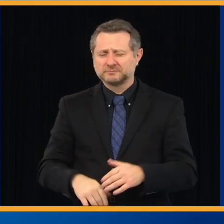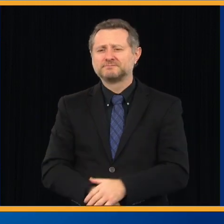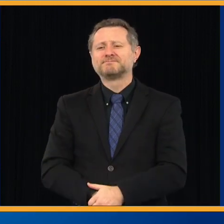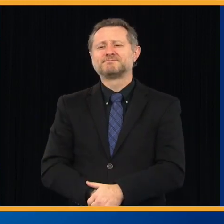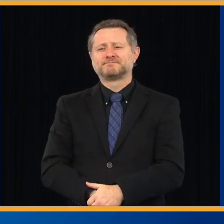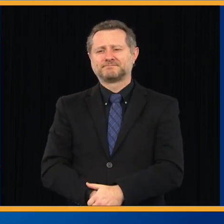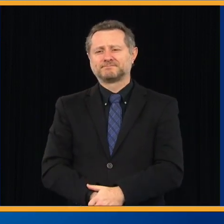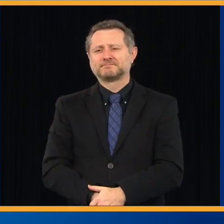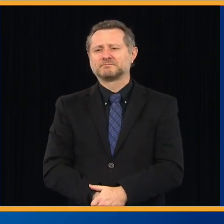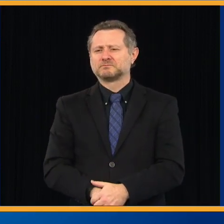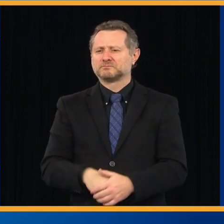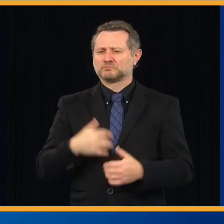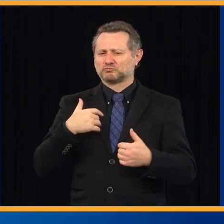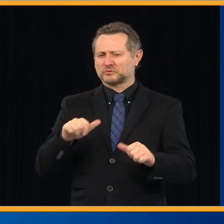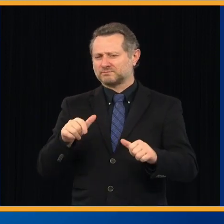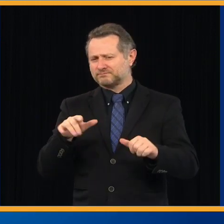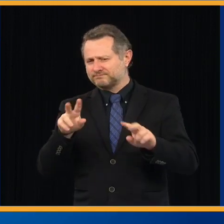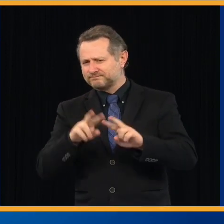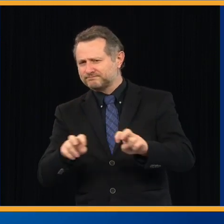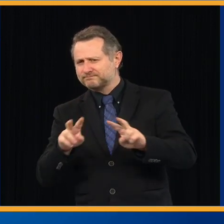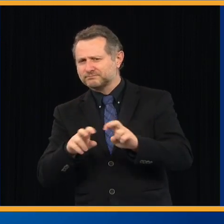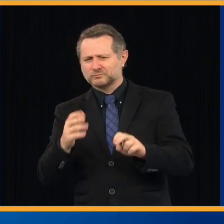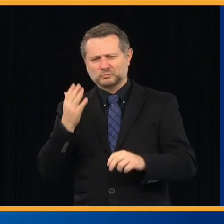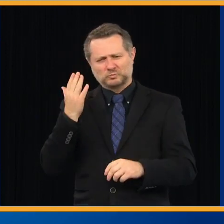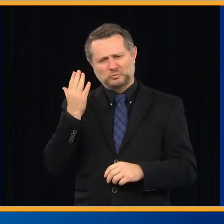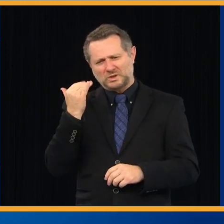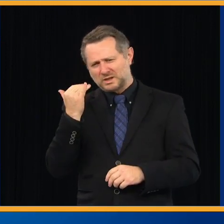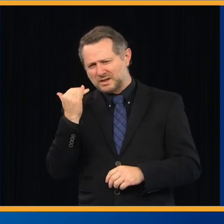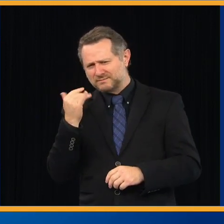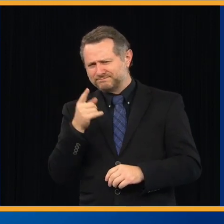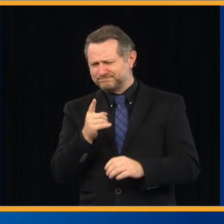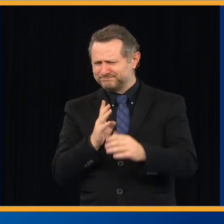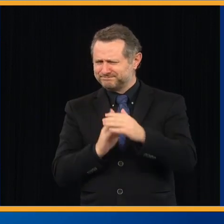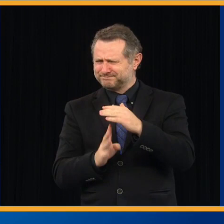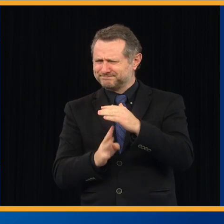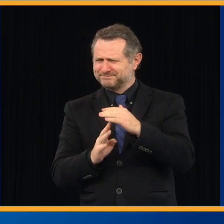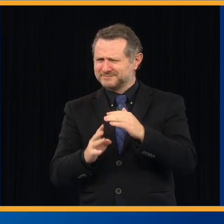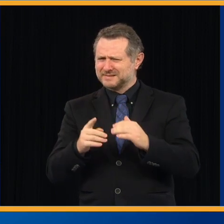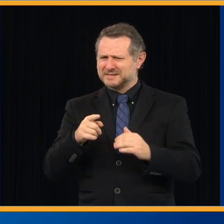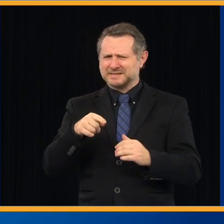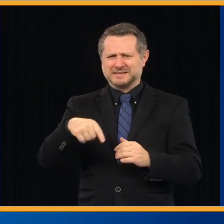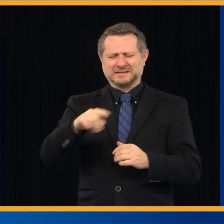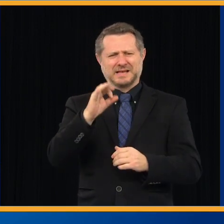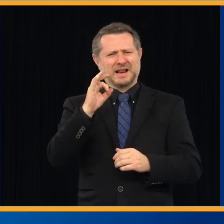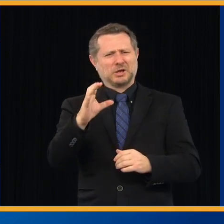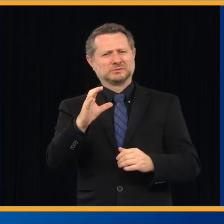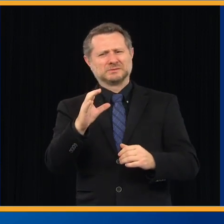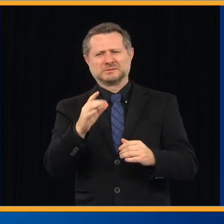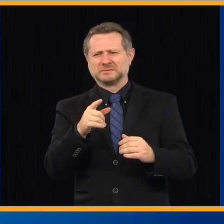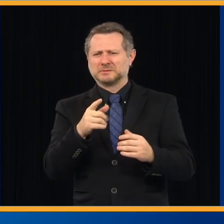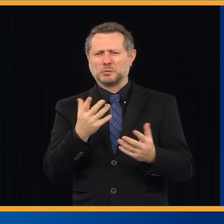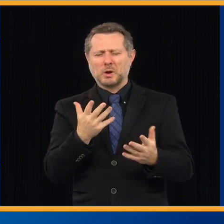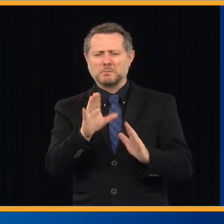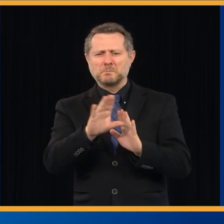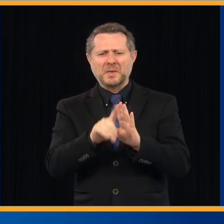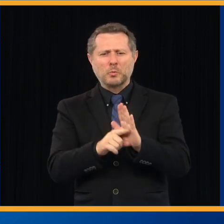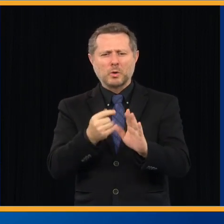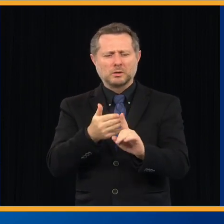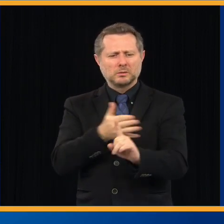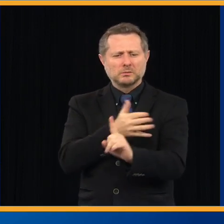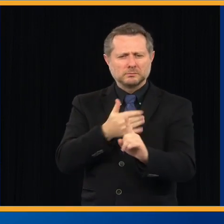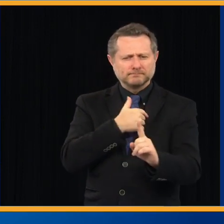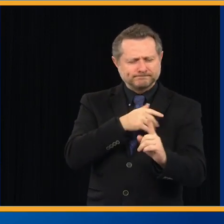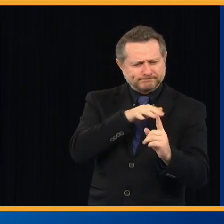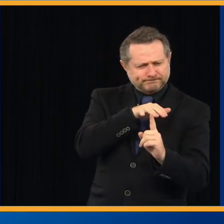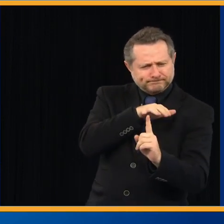to understand exactly why that is. Who are those 900? Where is it coming from? What can we do to